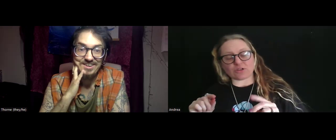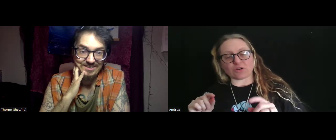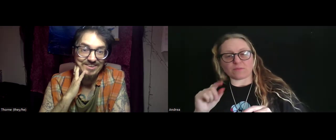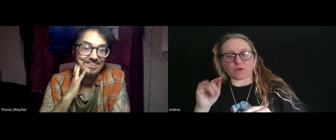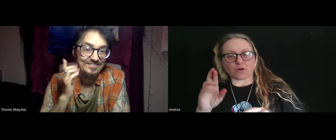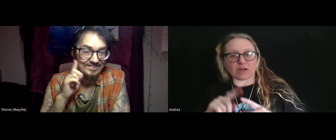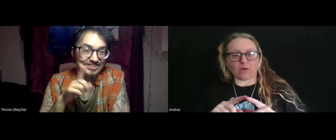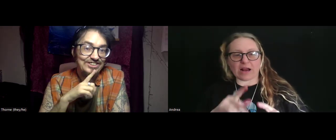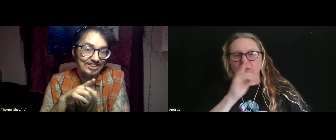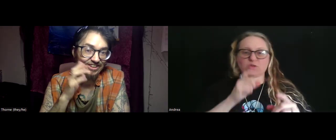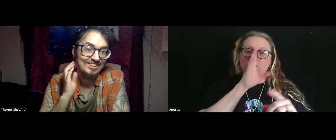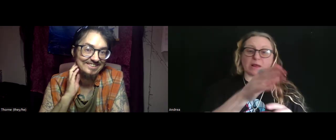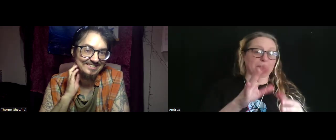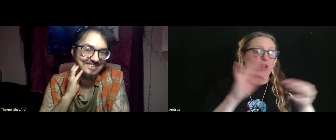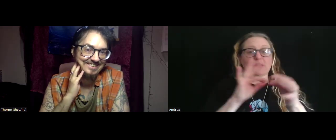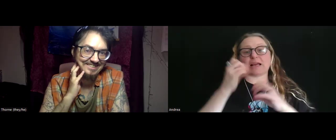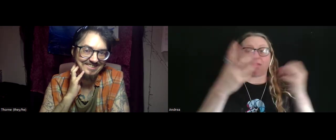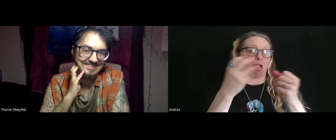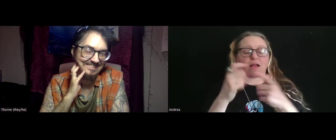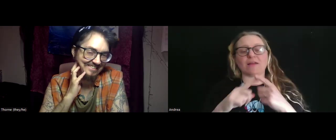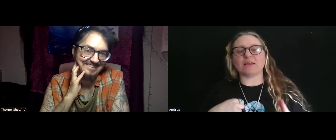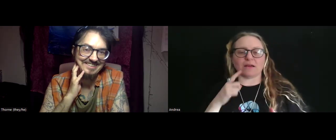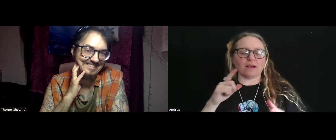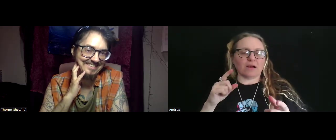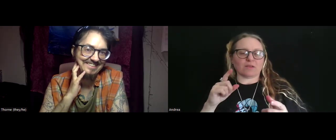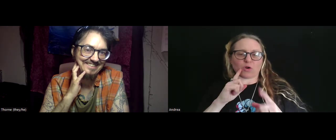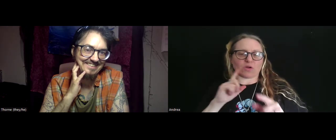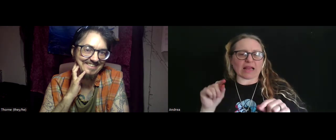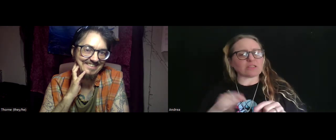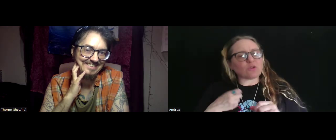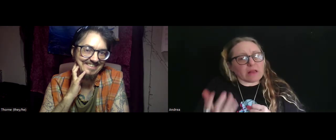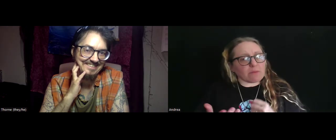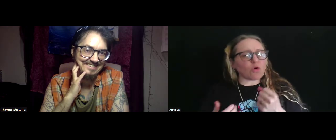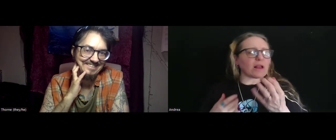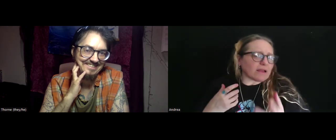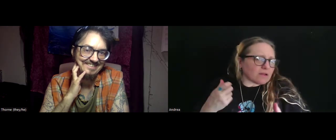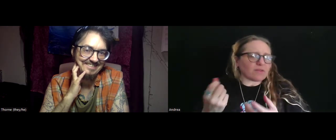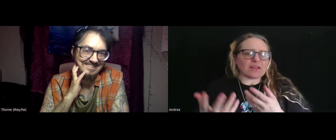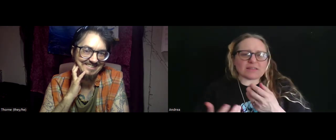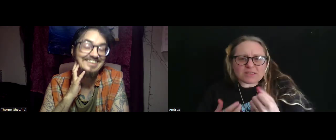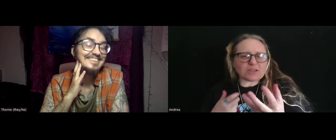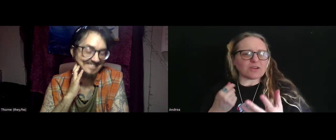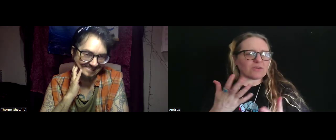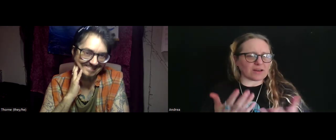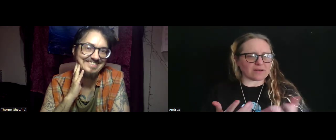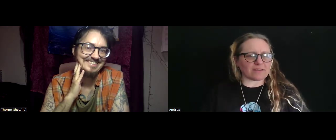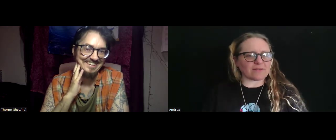Cancer Mercury. Aries would just be like blunt, like bleh, and then the Mercury and Cancer would be like more like this, kind of